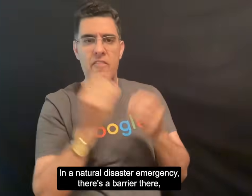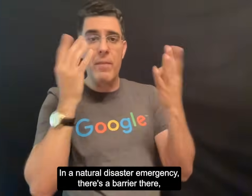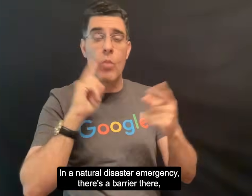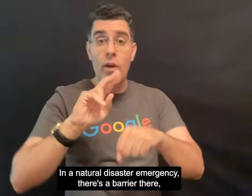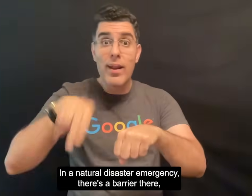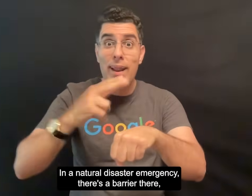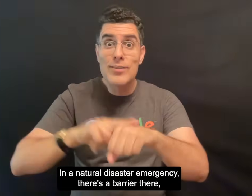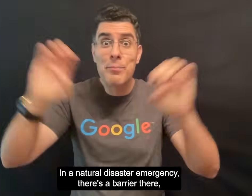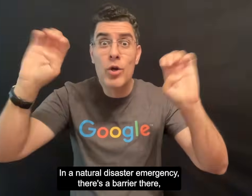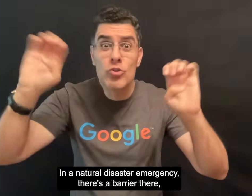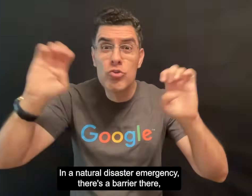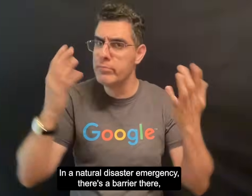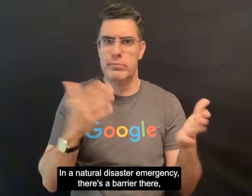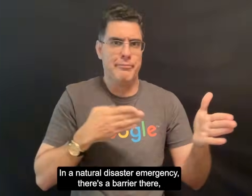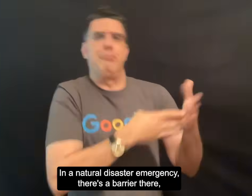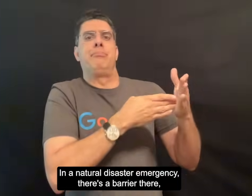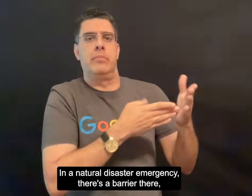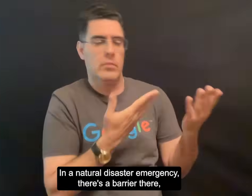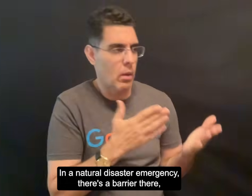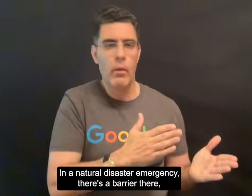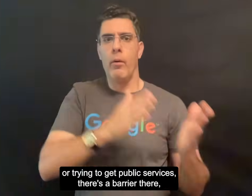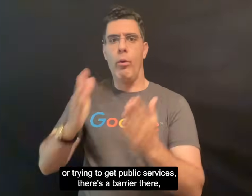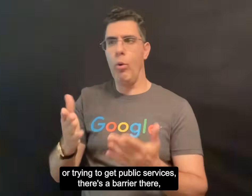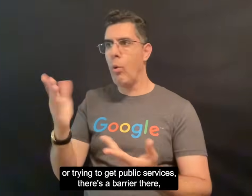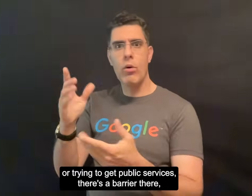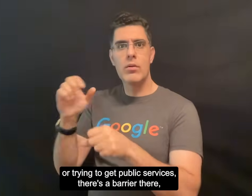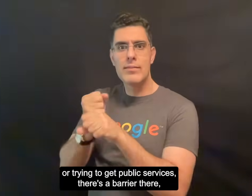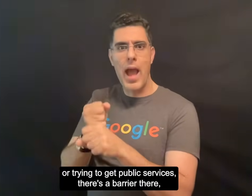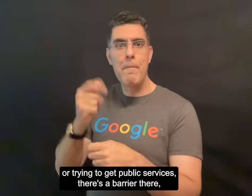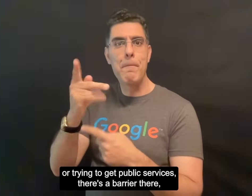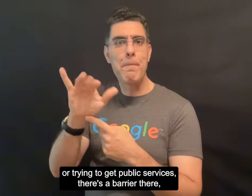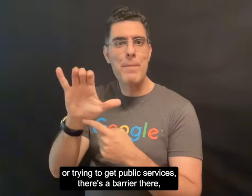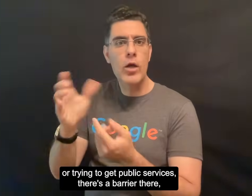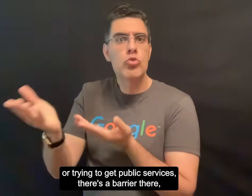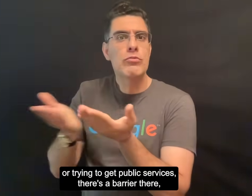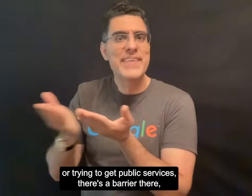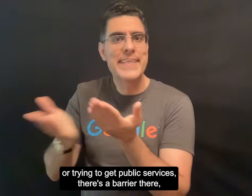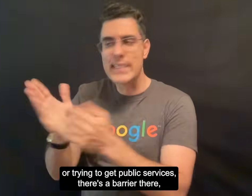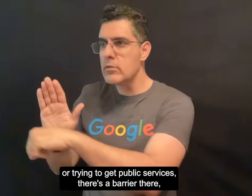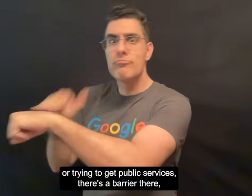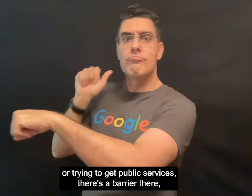In a natural disaster emergency, there's a barrier there. We're trying to get public services. There's a barrier there.